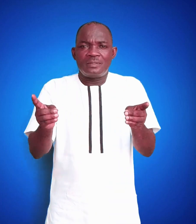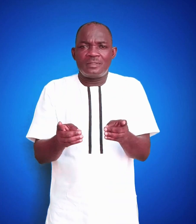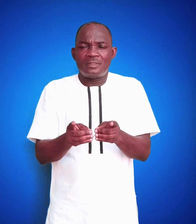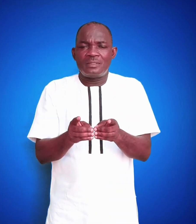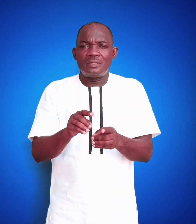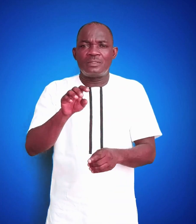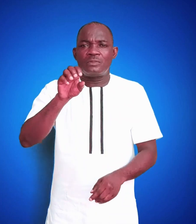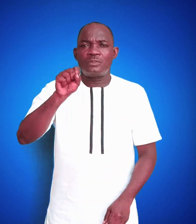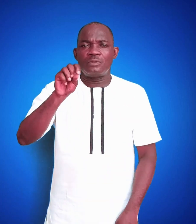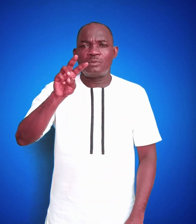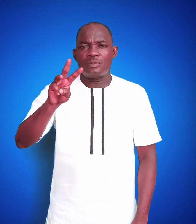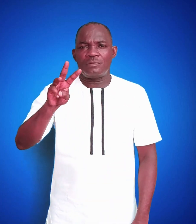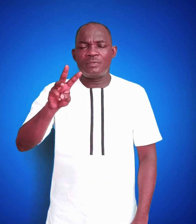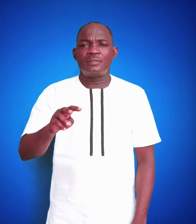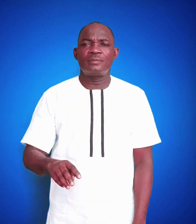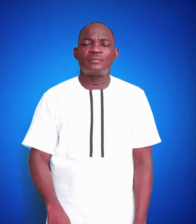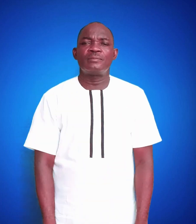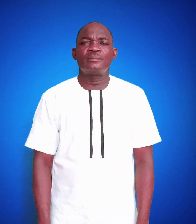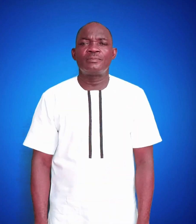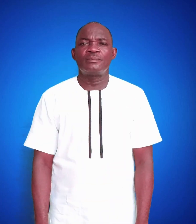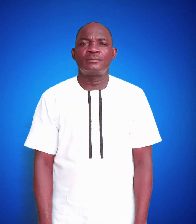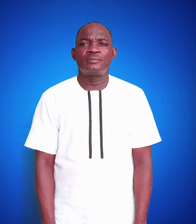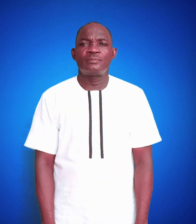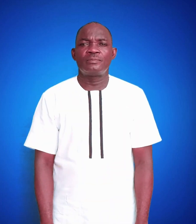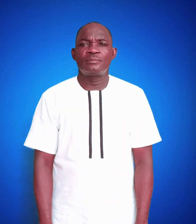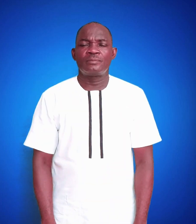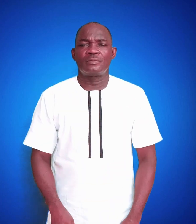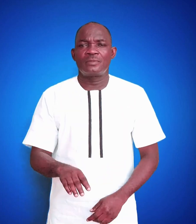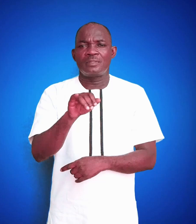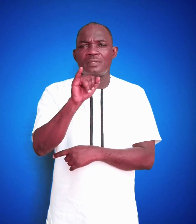District Social Welfare;